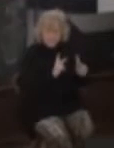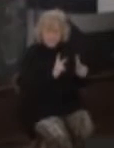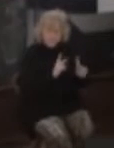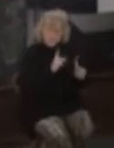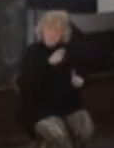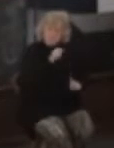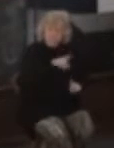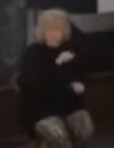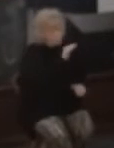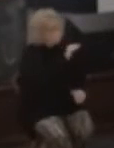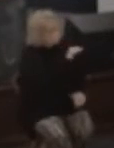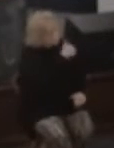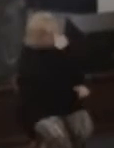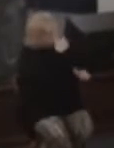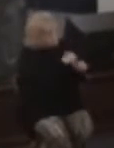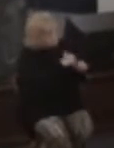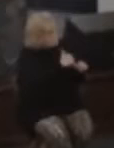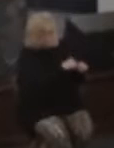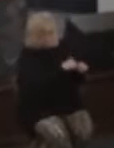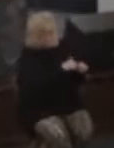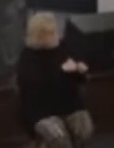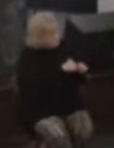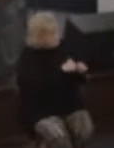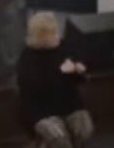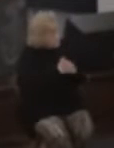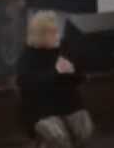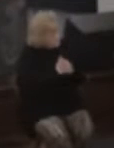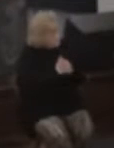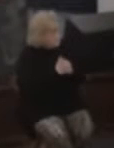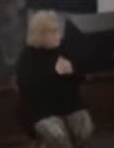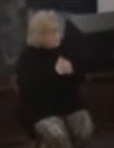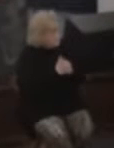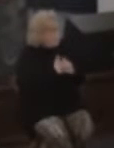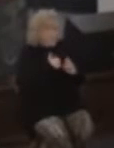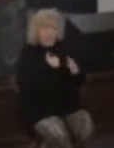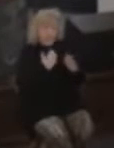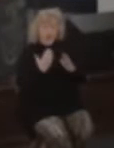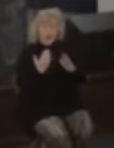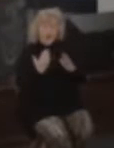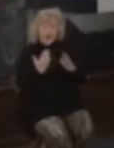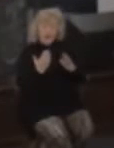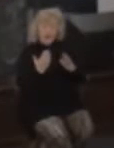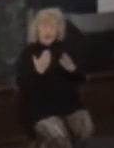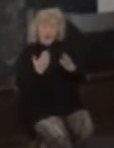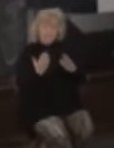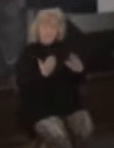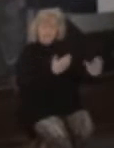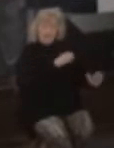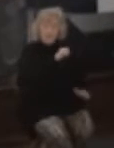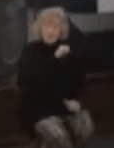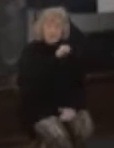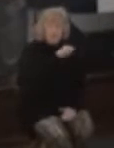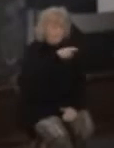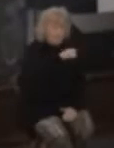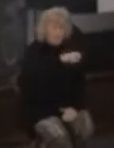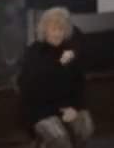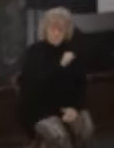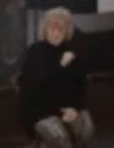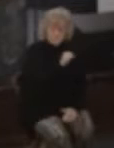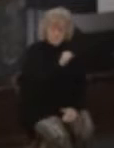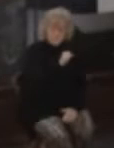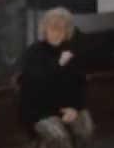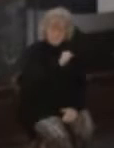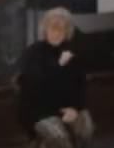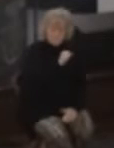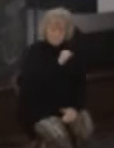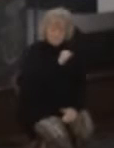remind them in 1 Corinthians chapter 3, verse 6 and 7. He says, I planted the seed, Apollos watered it, but God